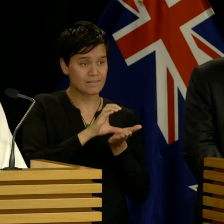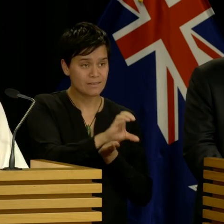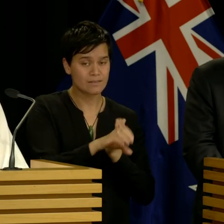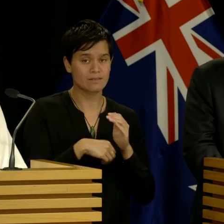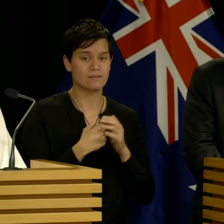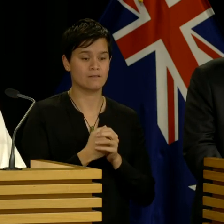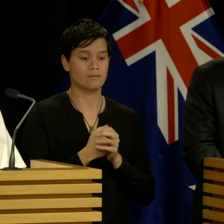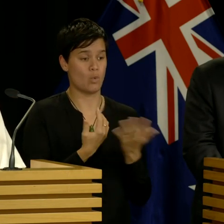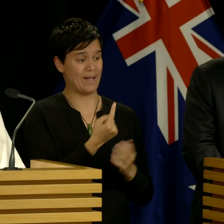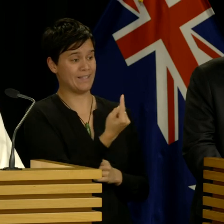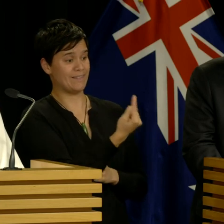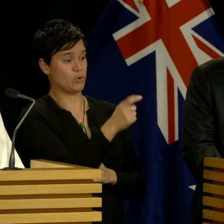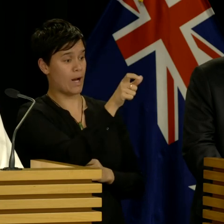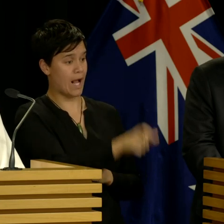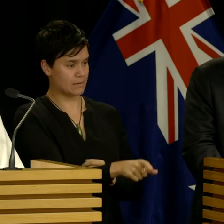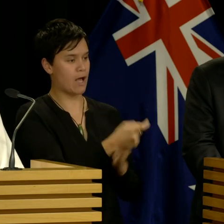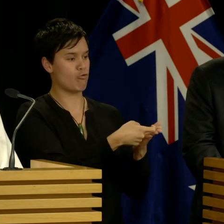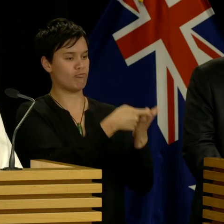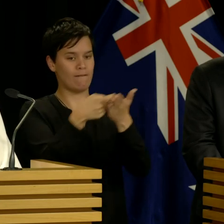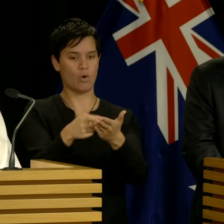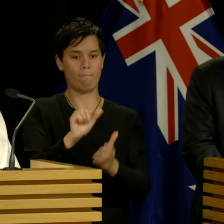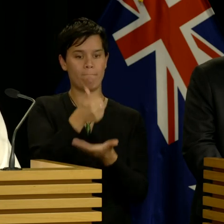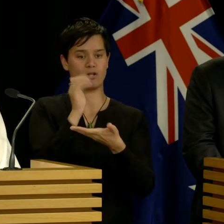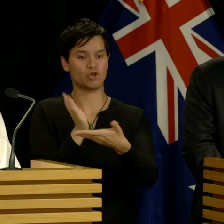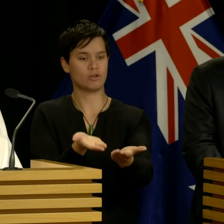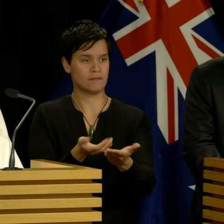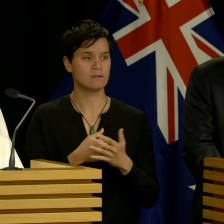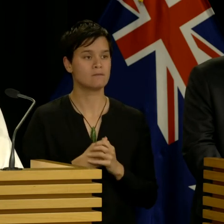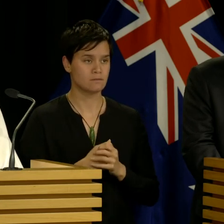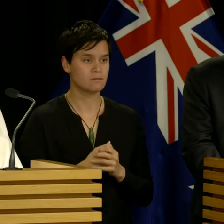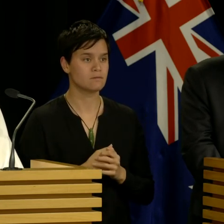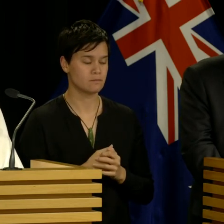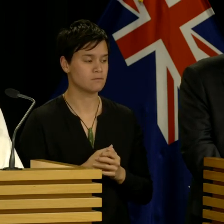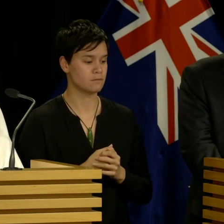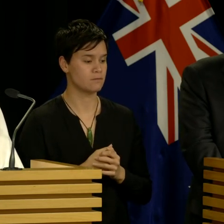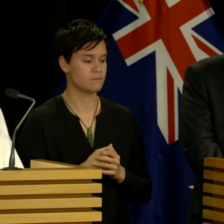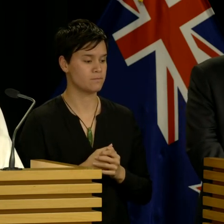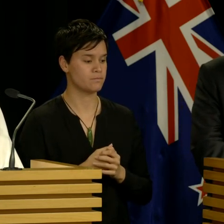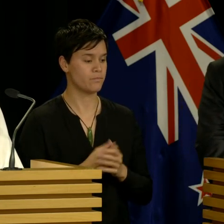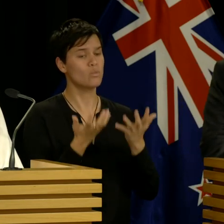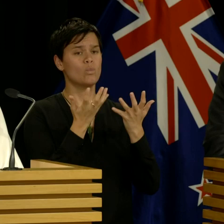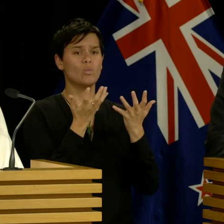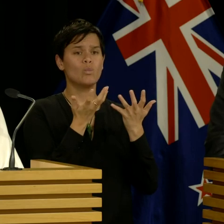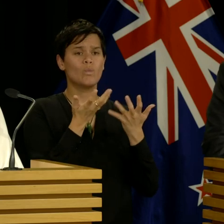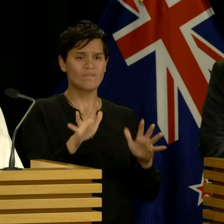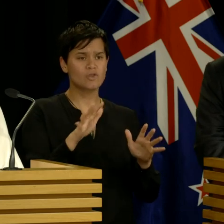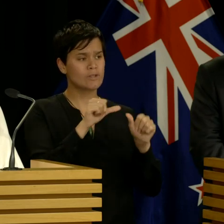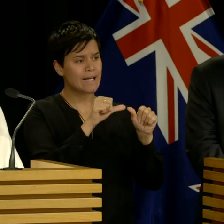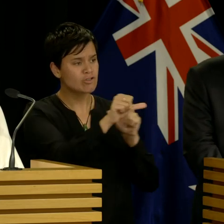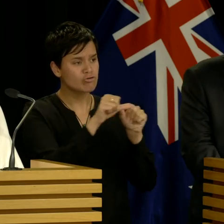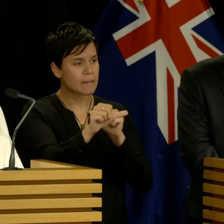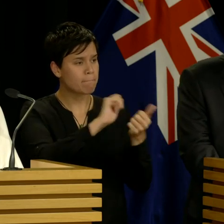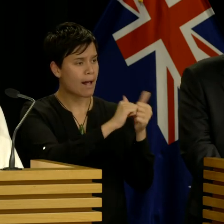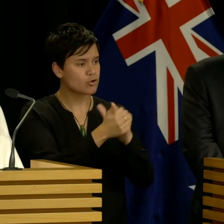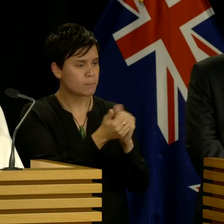referring individual customers to budgeting services. This comes on top of what has already been done in partnership with industries and